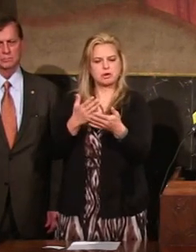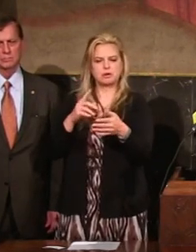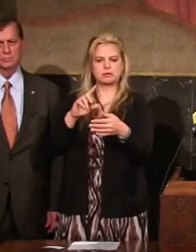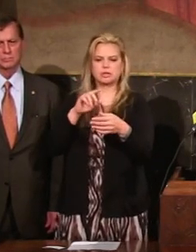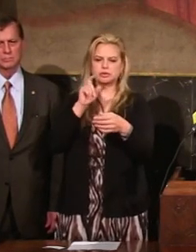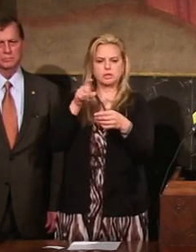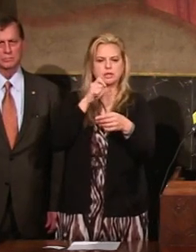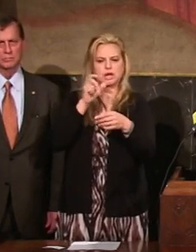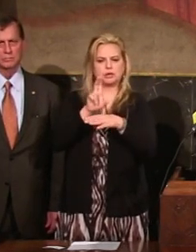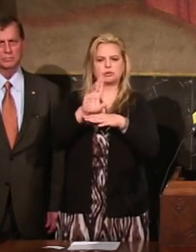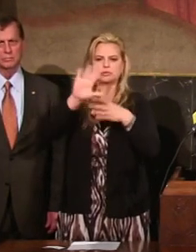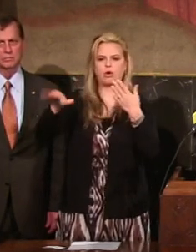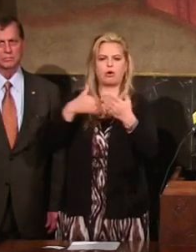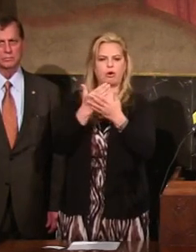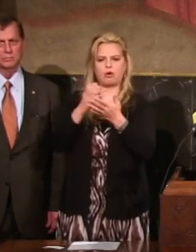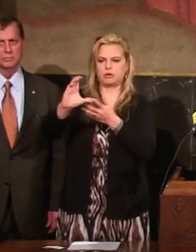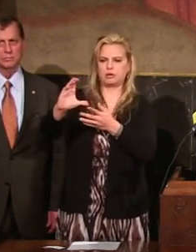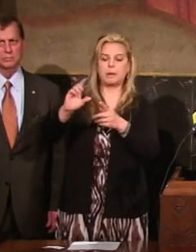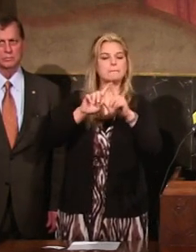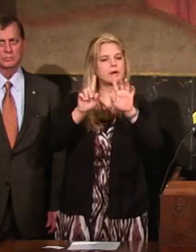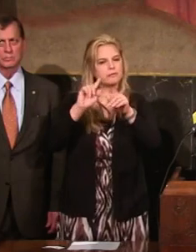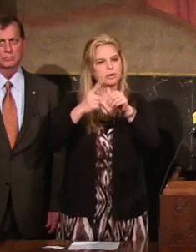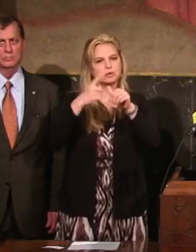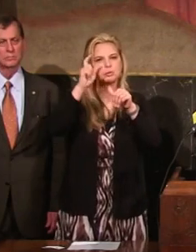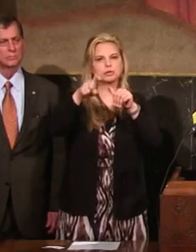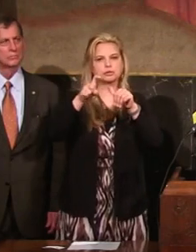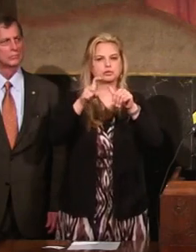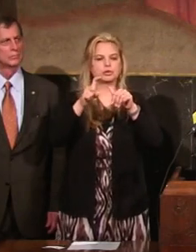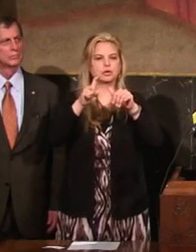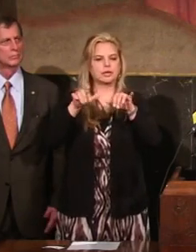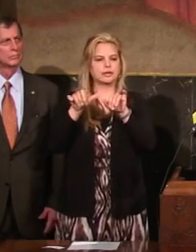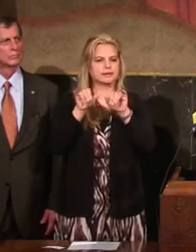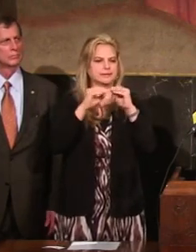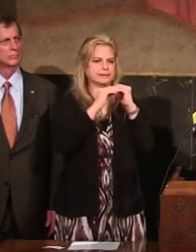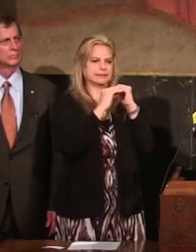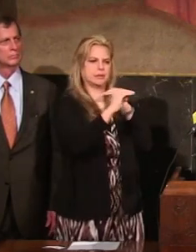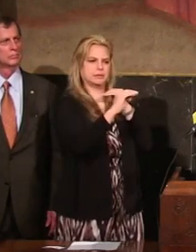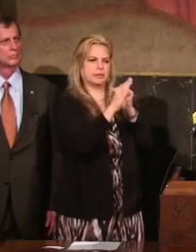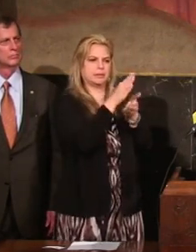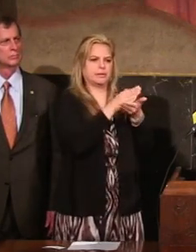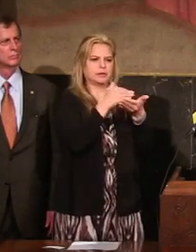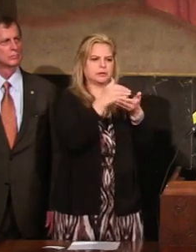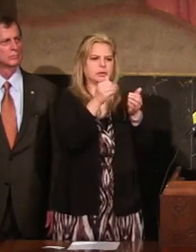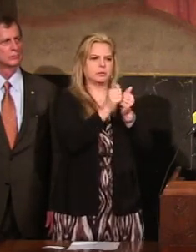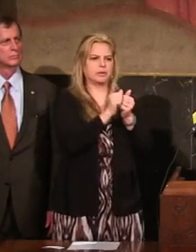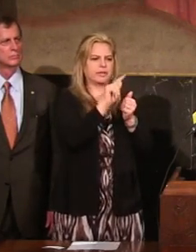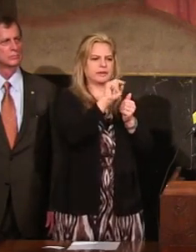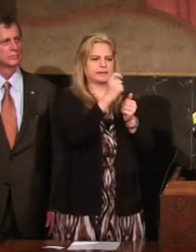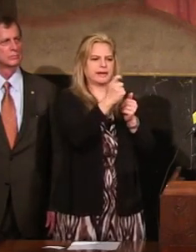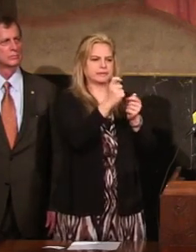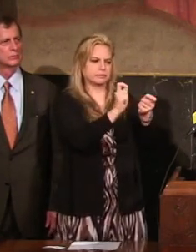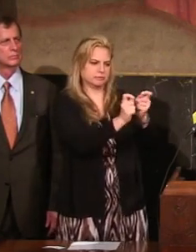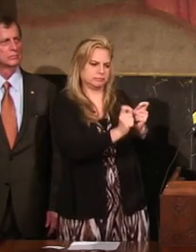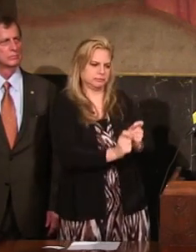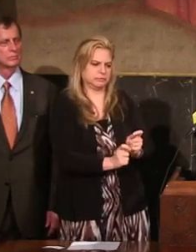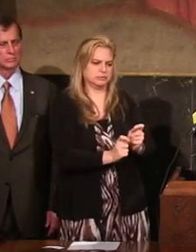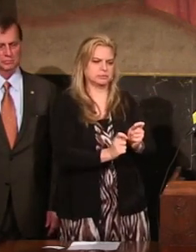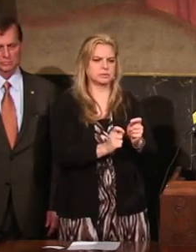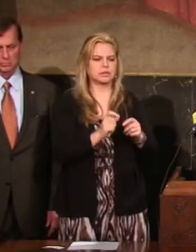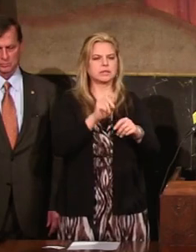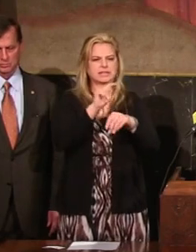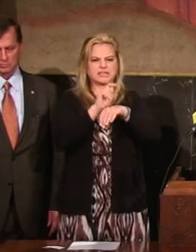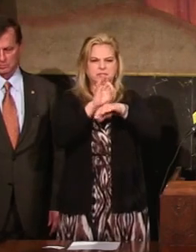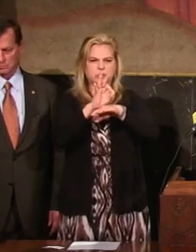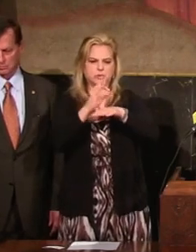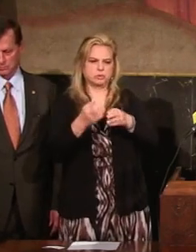after we stabilize the budget with meaningful tax reforms, preferably as recommended by the task force. Secondly,